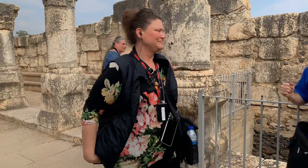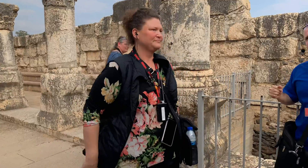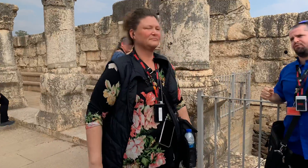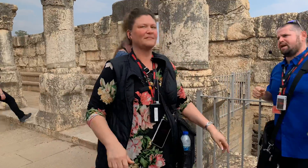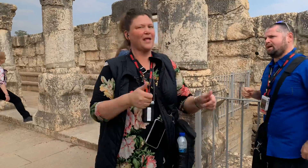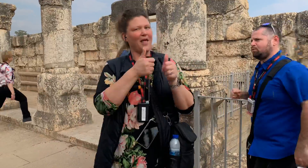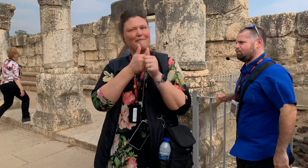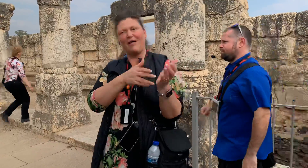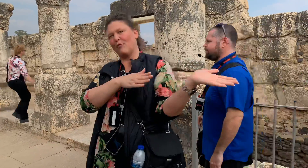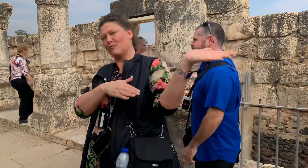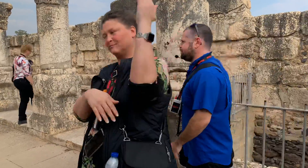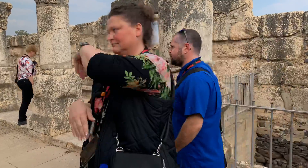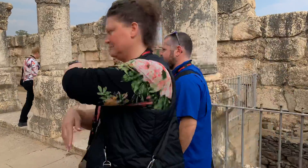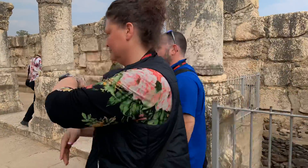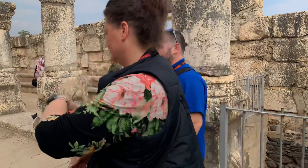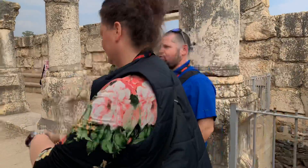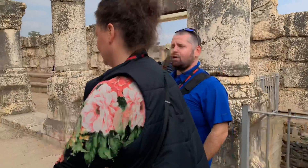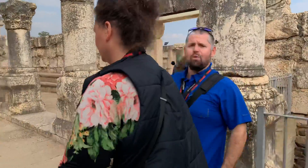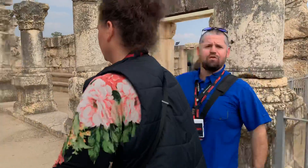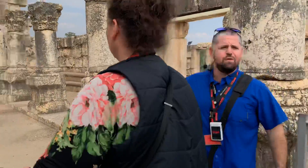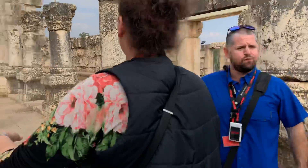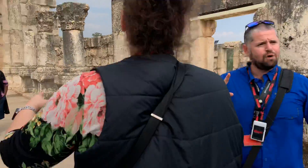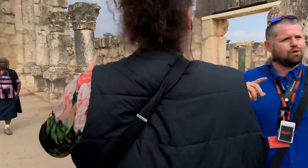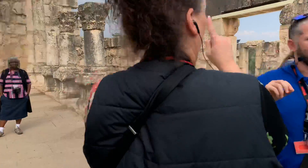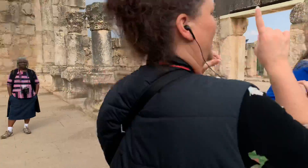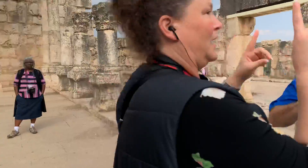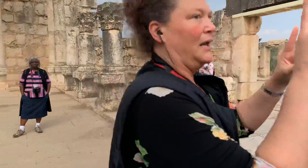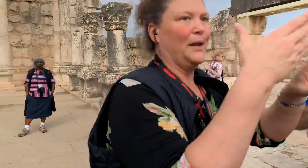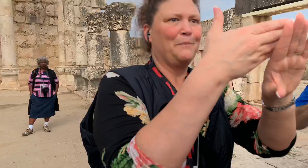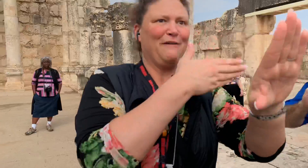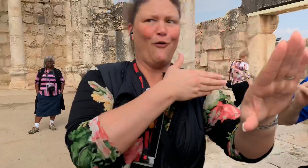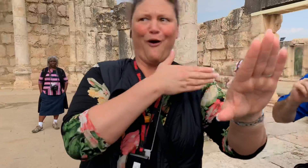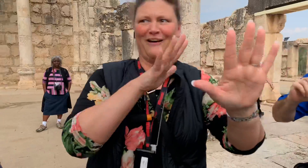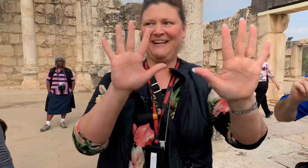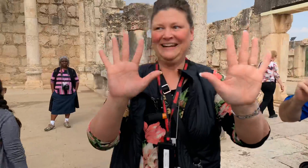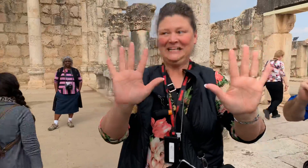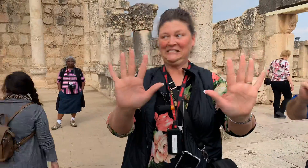Follow me and we'll find out. But you know what? Before,